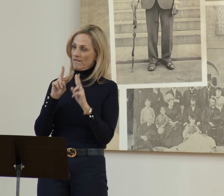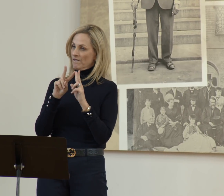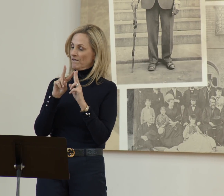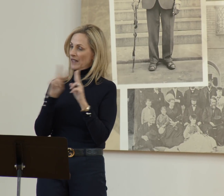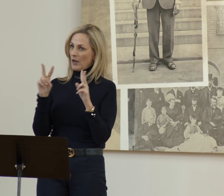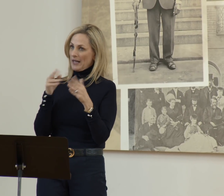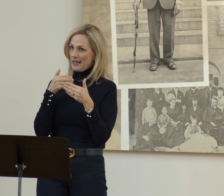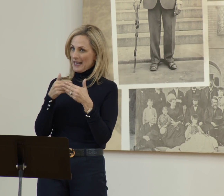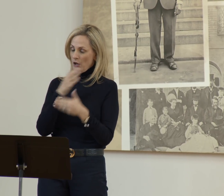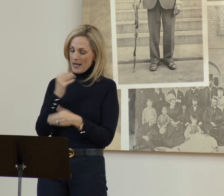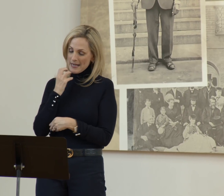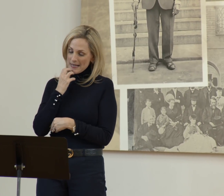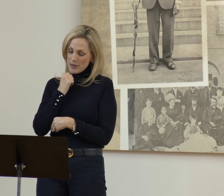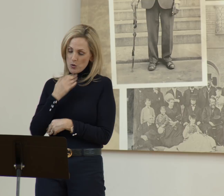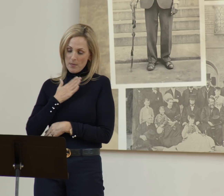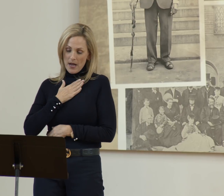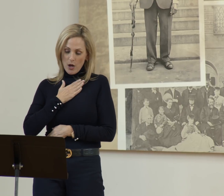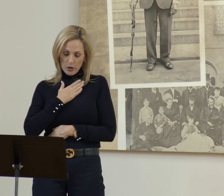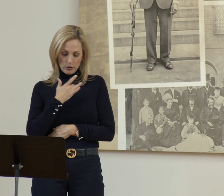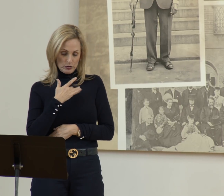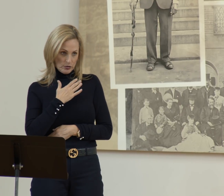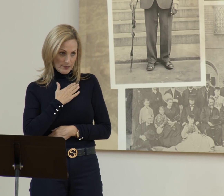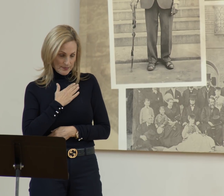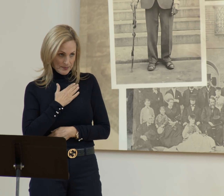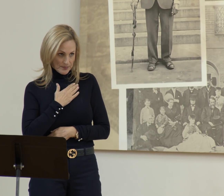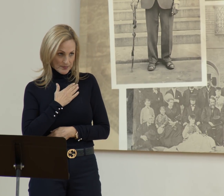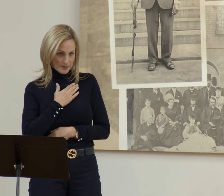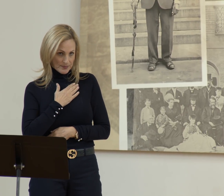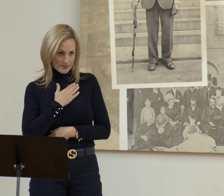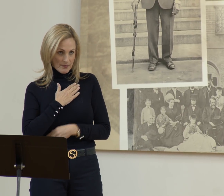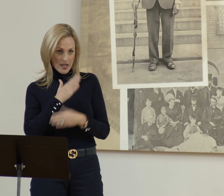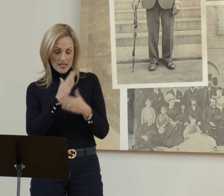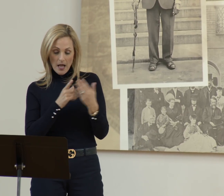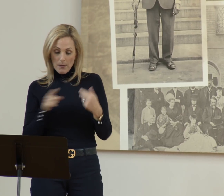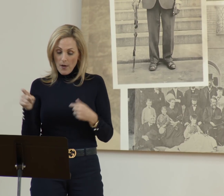Bernard Bragg was someone who was very near and dear to my heart.